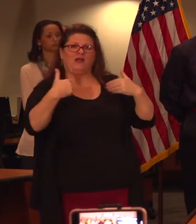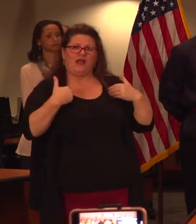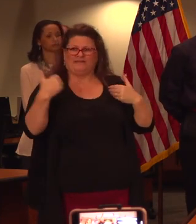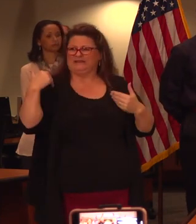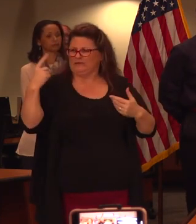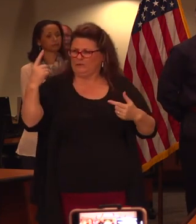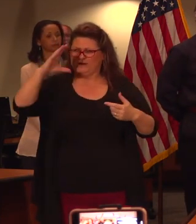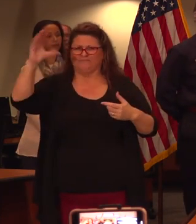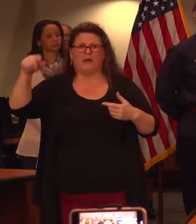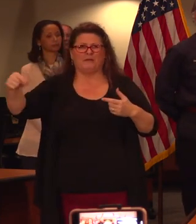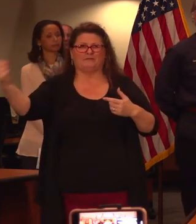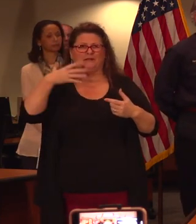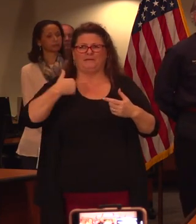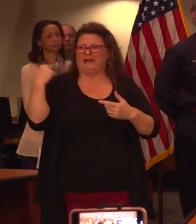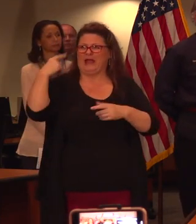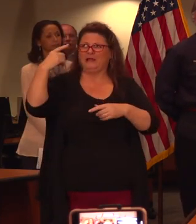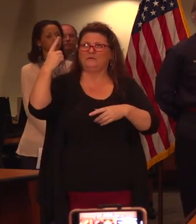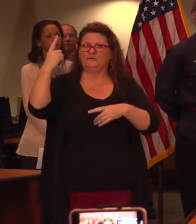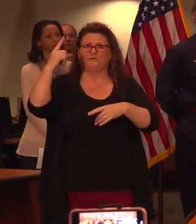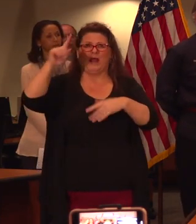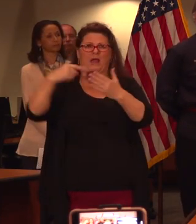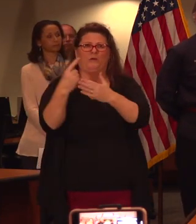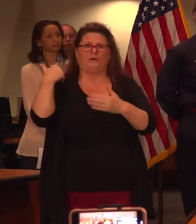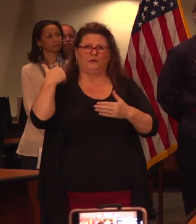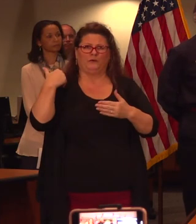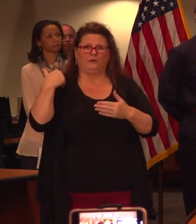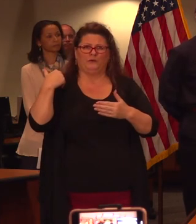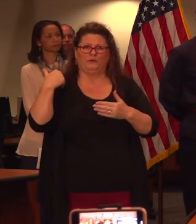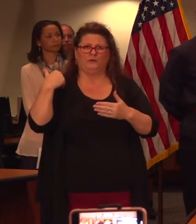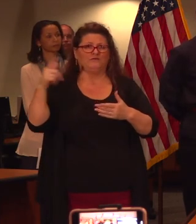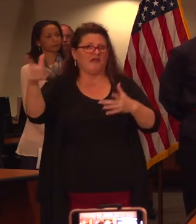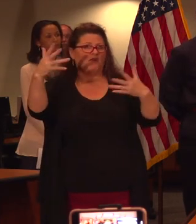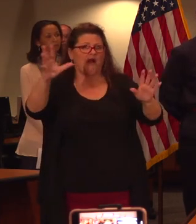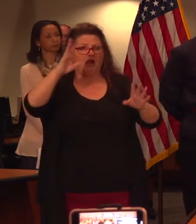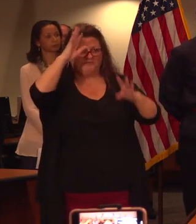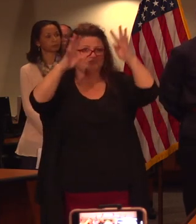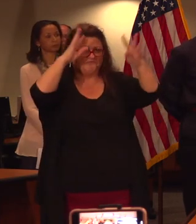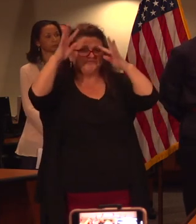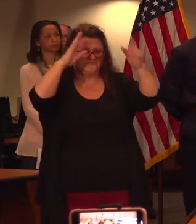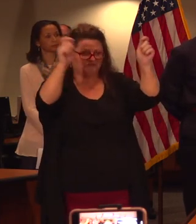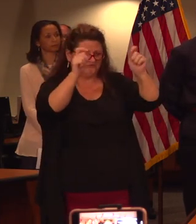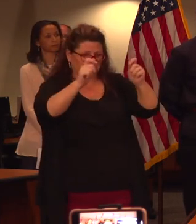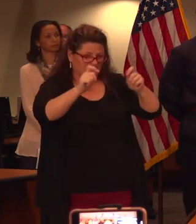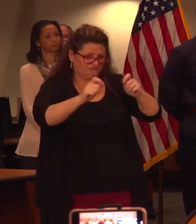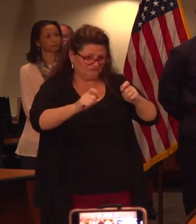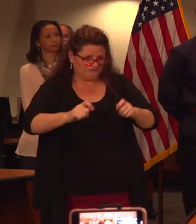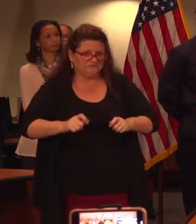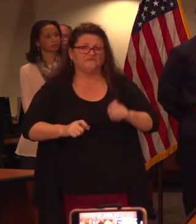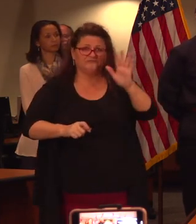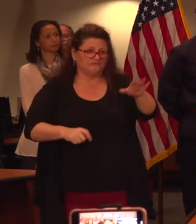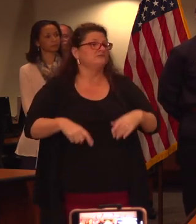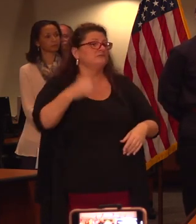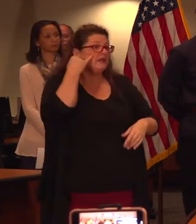hour from one of our major manufacturers. That's three plants in the state, and they've already designed theirs and told us, take anything you want from it and use it in